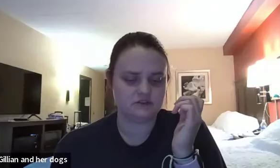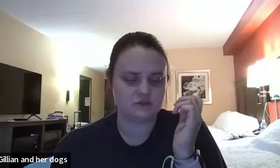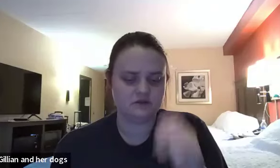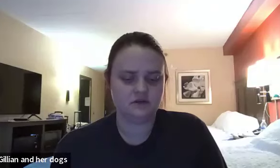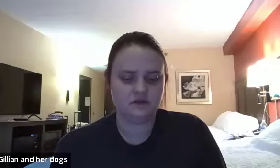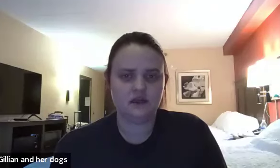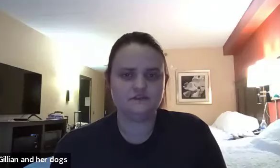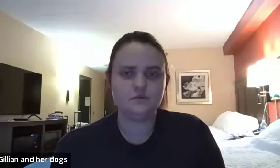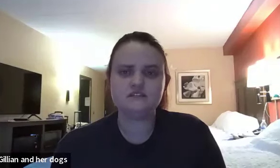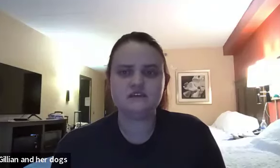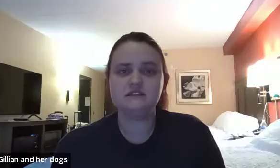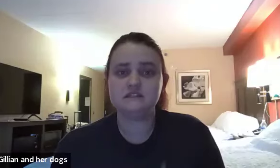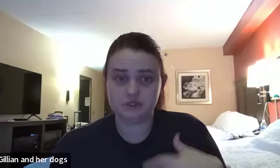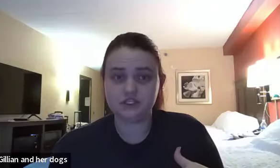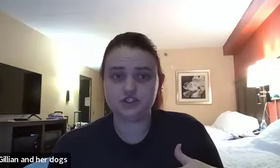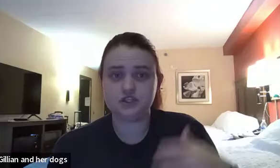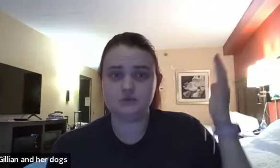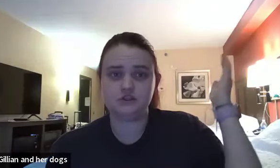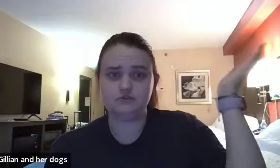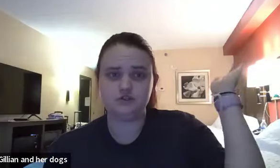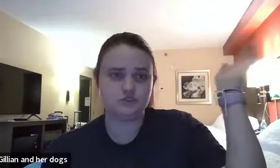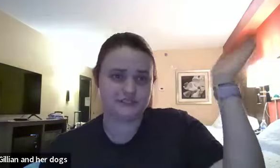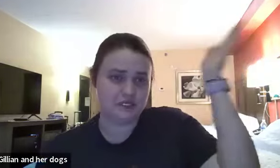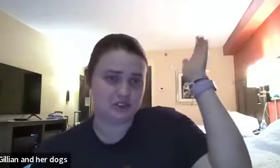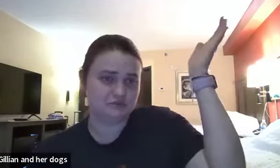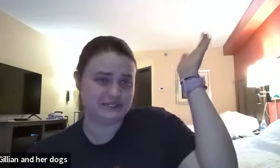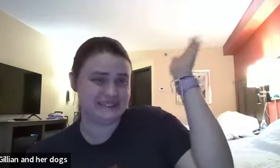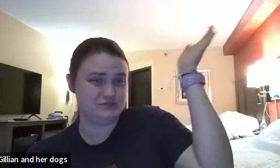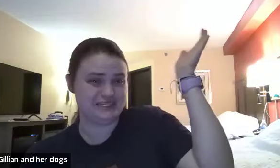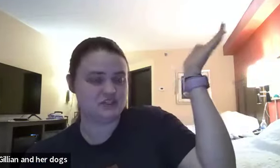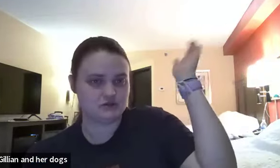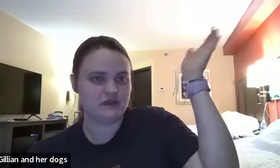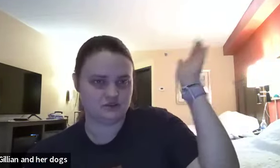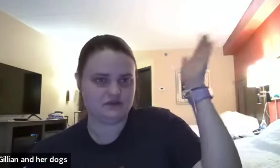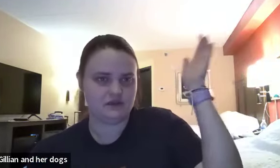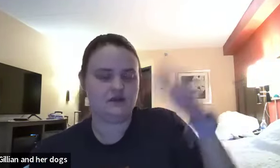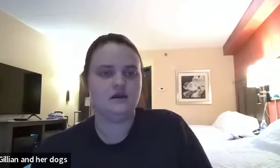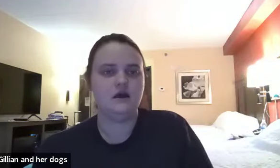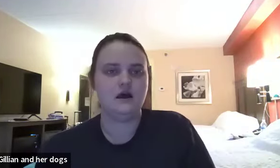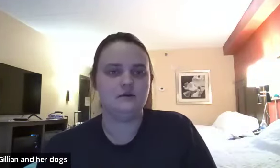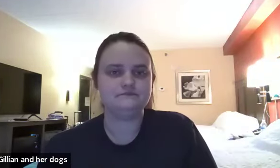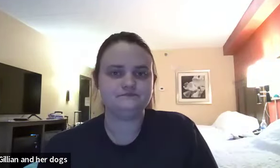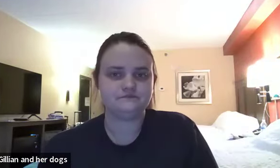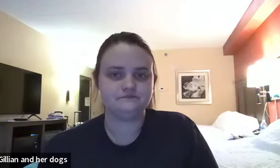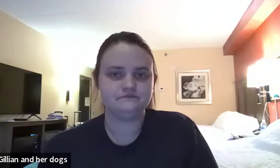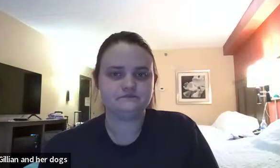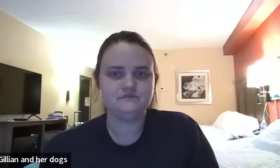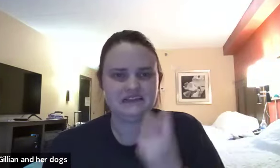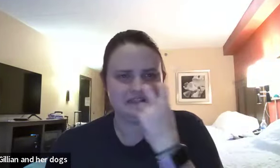describe it. If someone was giving a speech, you would do more speaker, presenter, that sort of thing. Um,